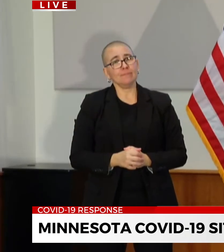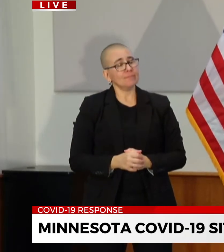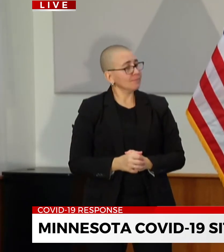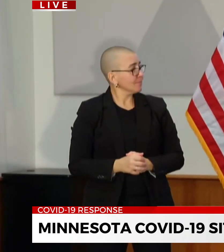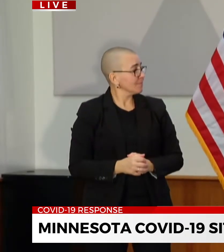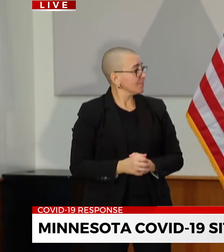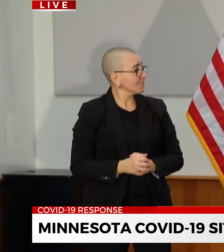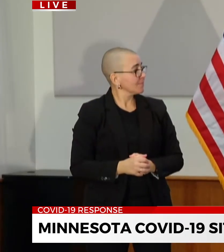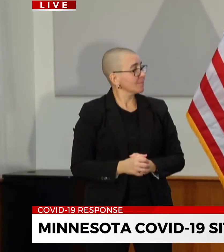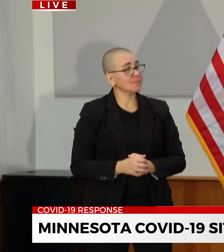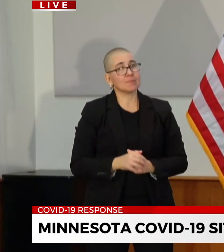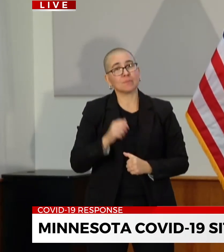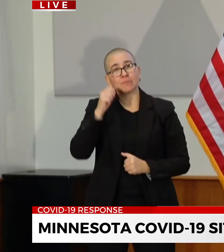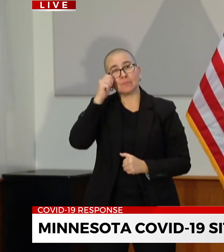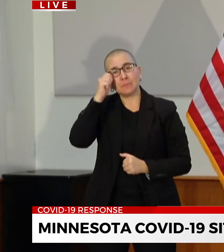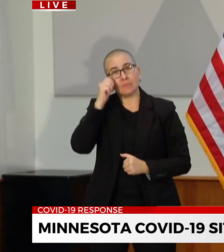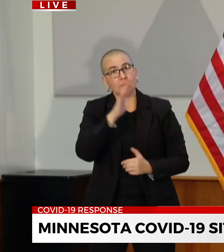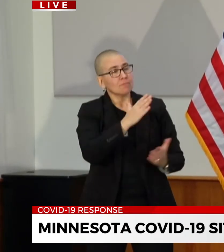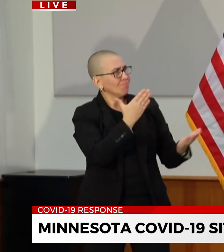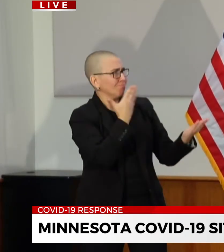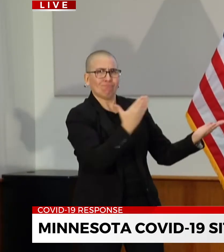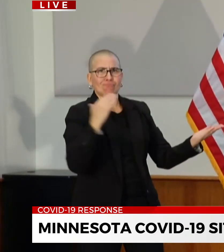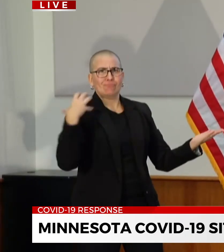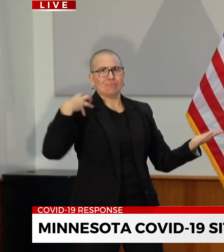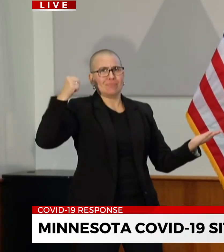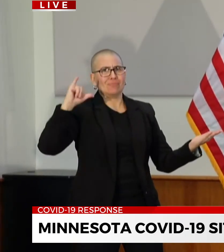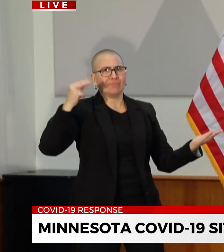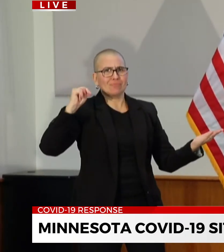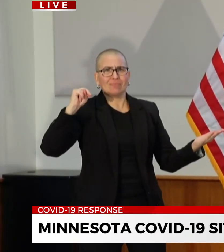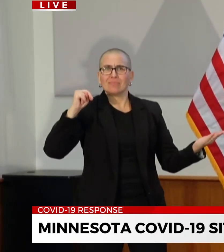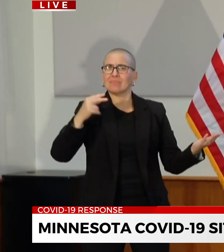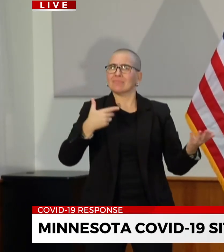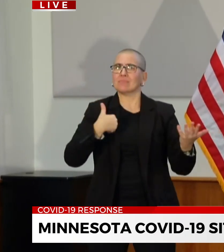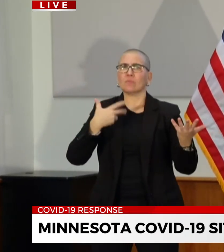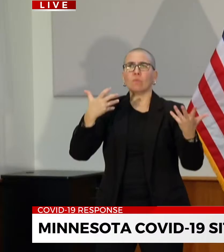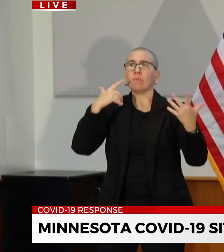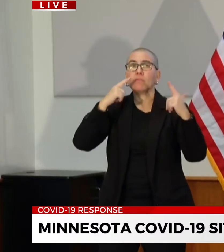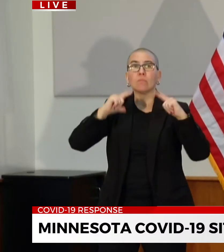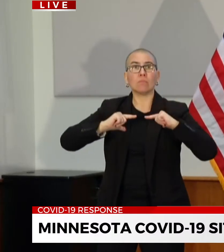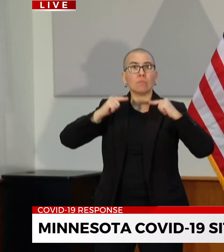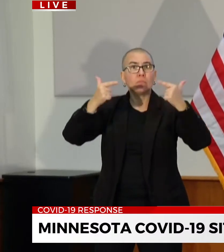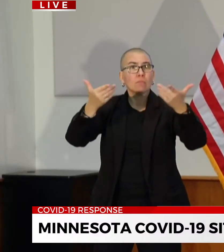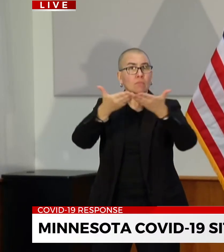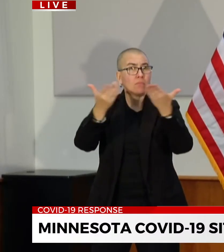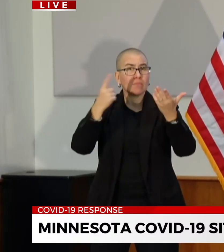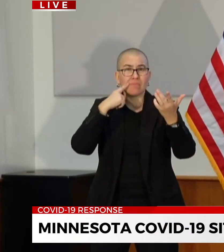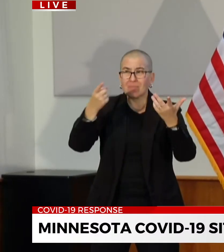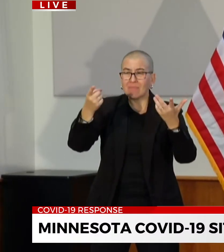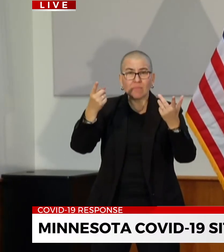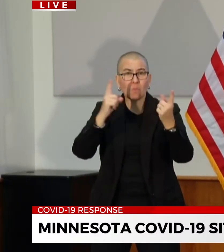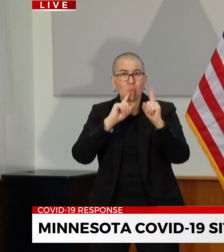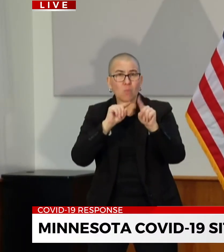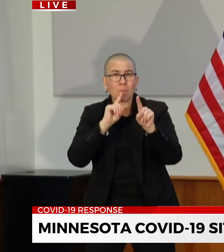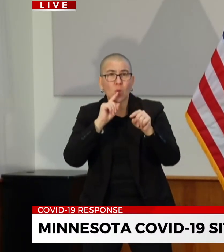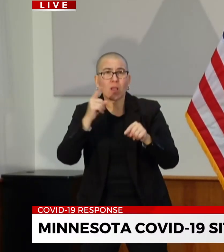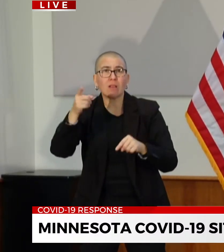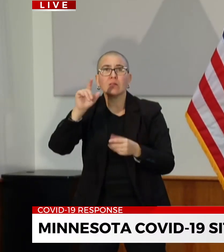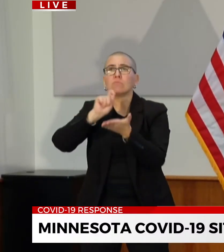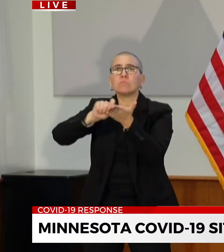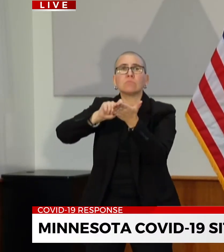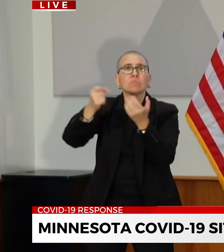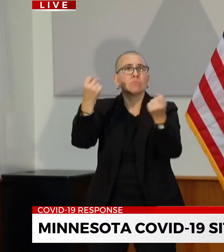Thank you, Commissioner Malcolm. And to those Minnesotans listening, we've got a room full of professional journalists here. One of the reasons we do